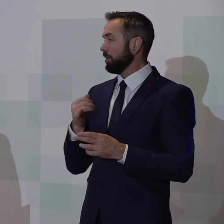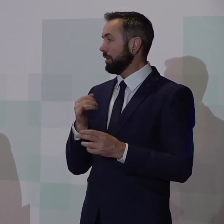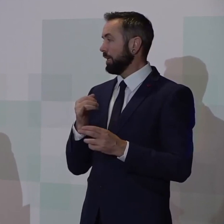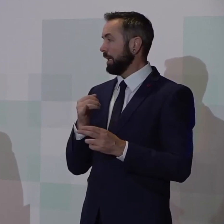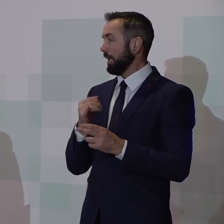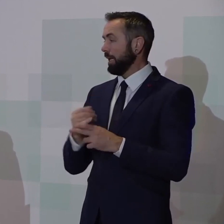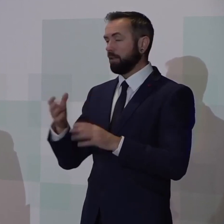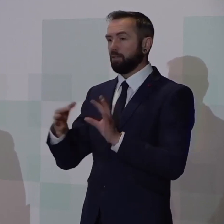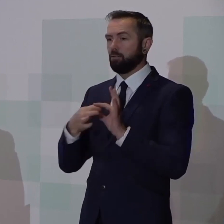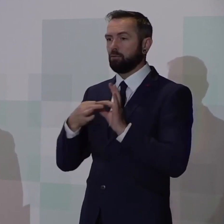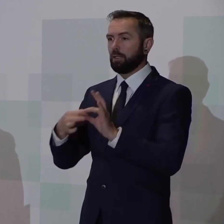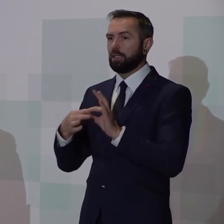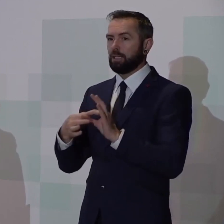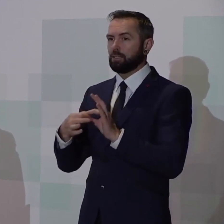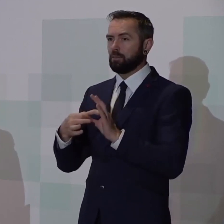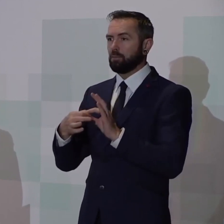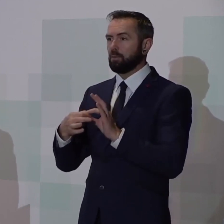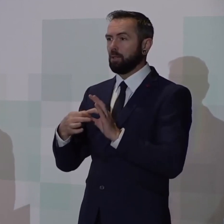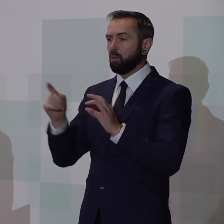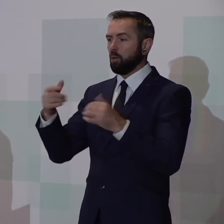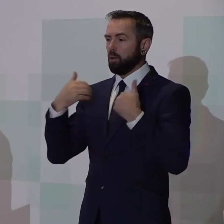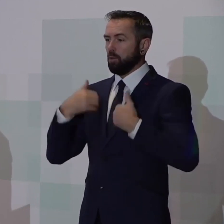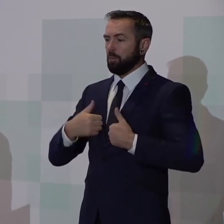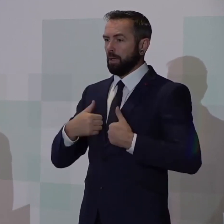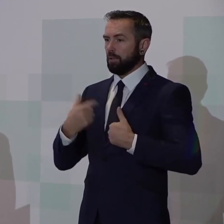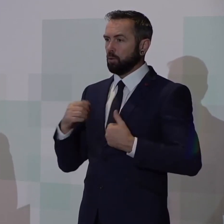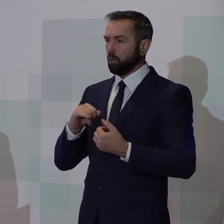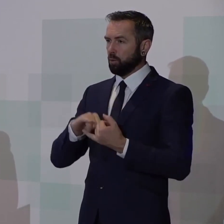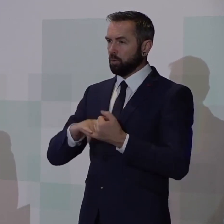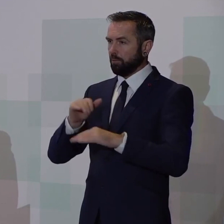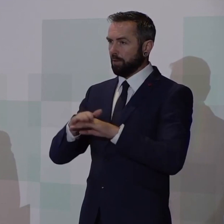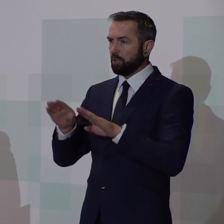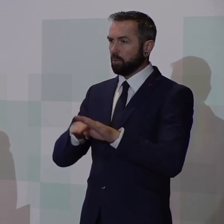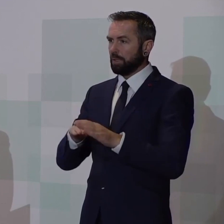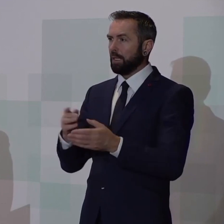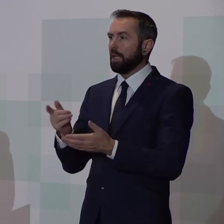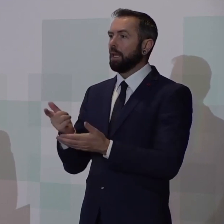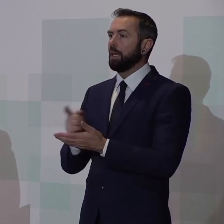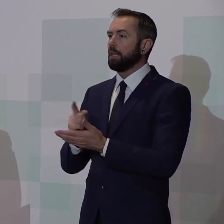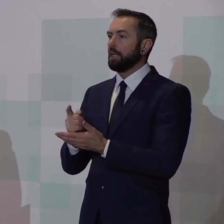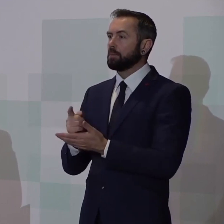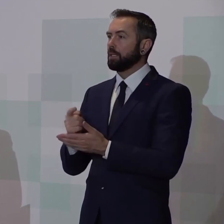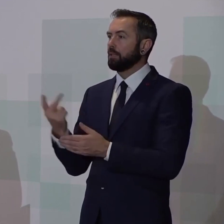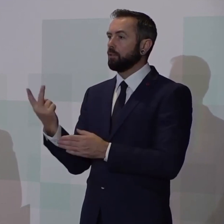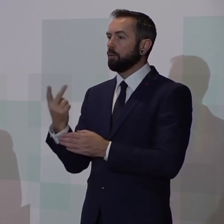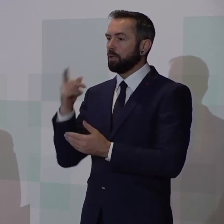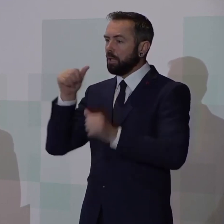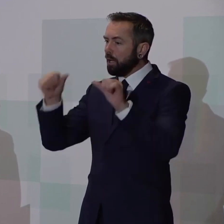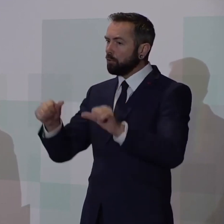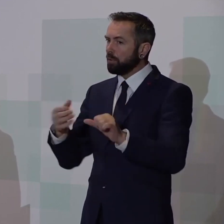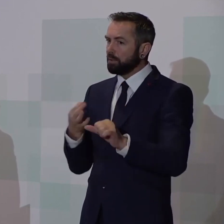the relationship arose, a man who had been friendly with a lesbian couple agreed to assist them in conceiving a